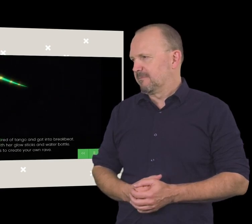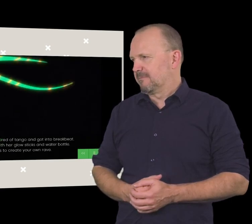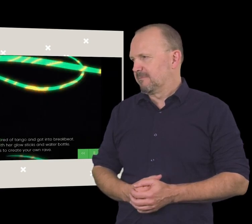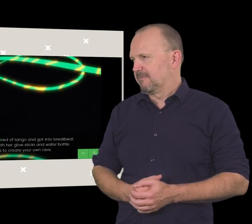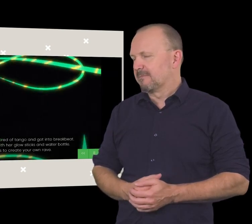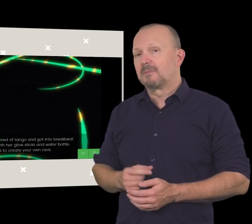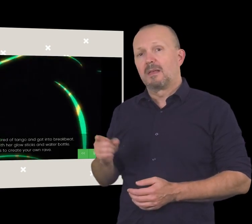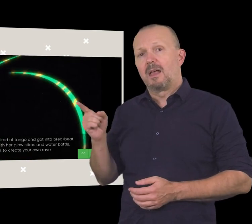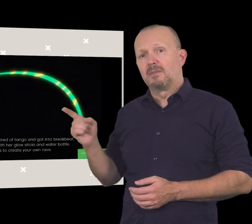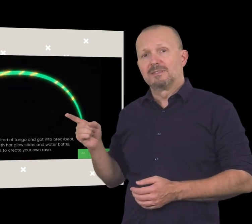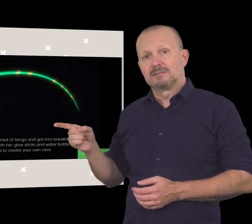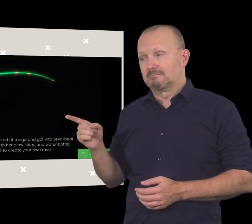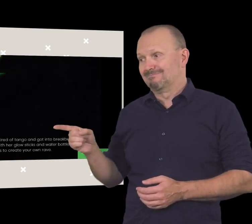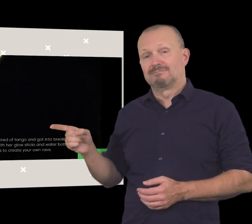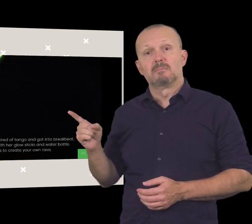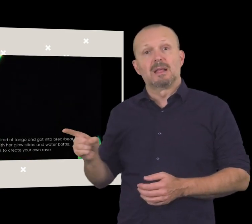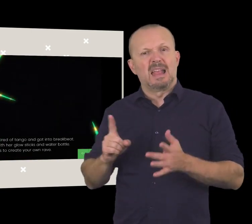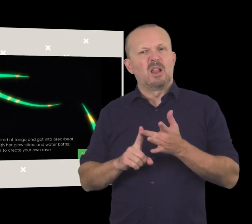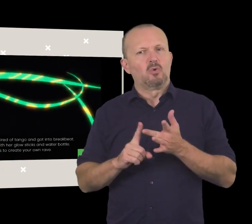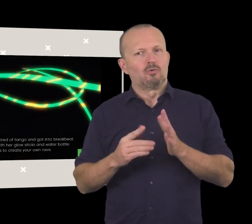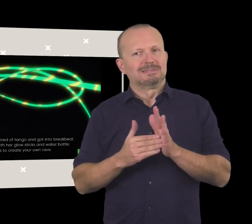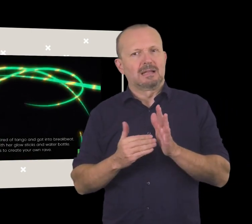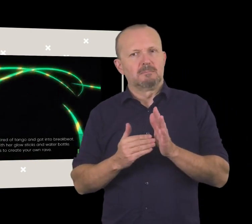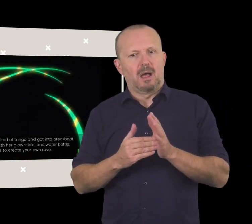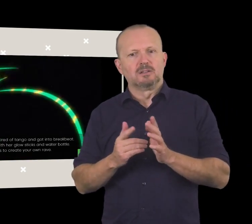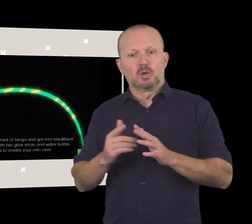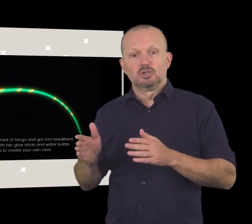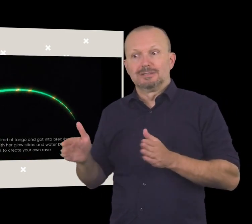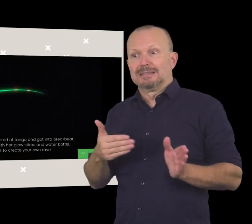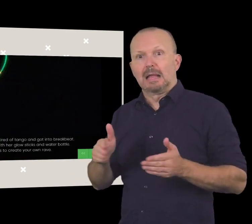And this is going to be my